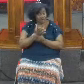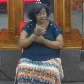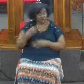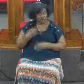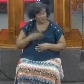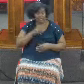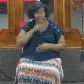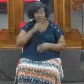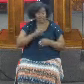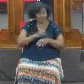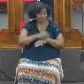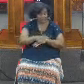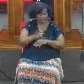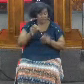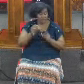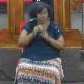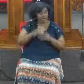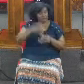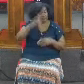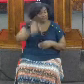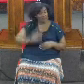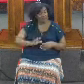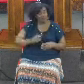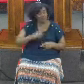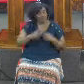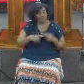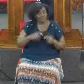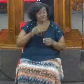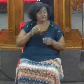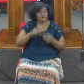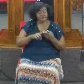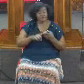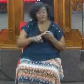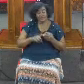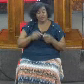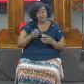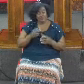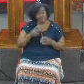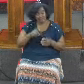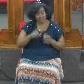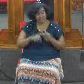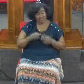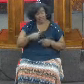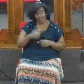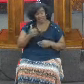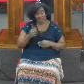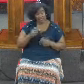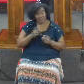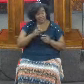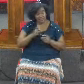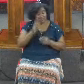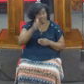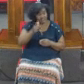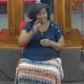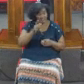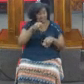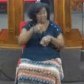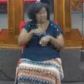not spreading the word of God. Right. And you start pointing your finger one place or the other. Point your finger right at